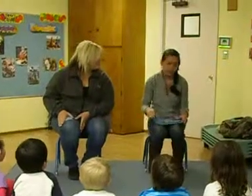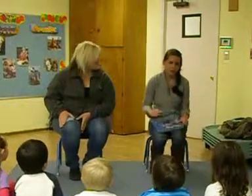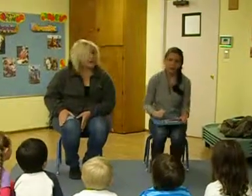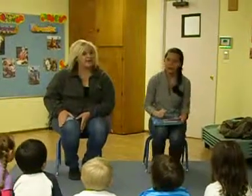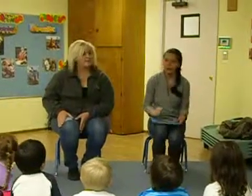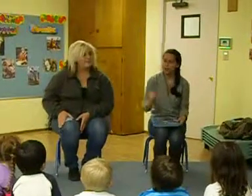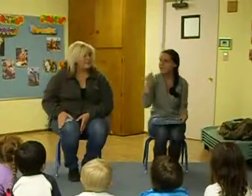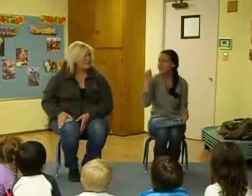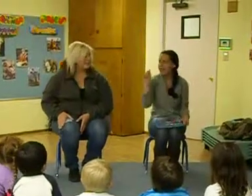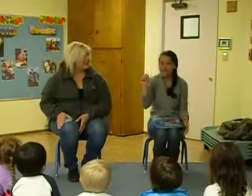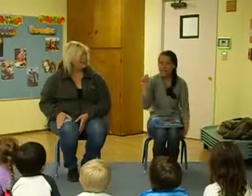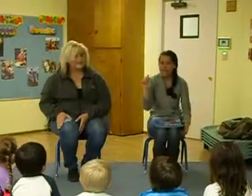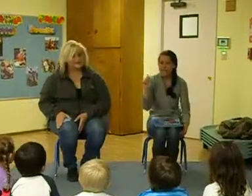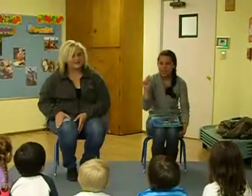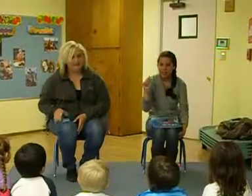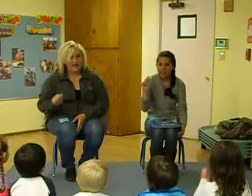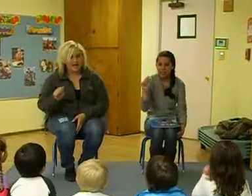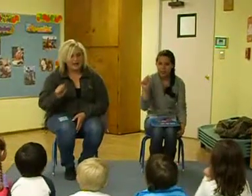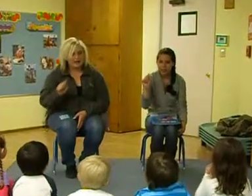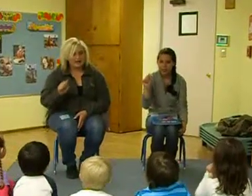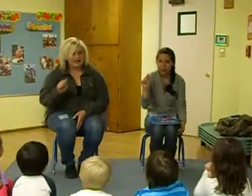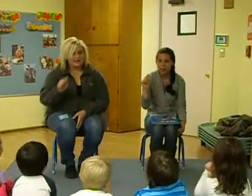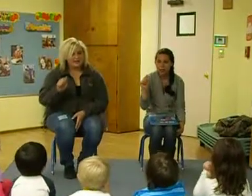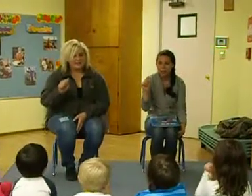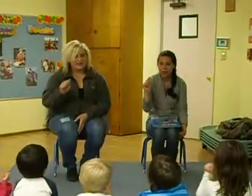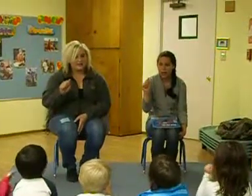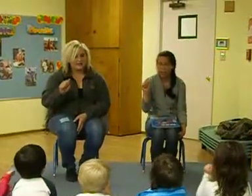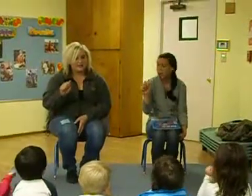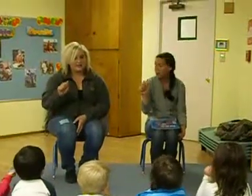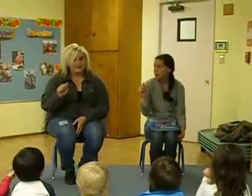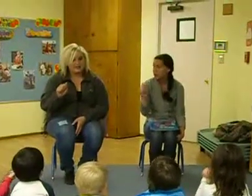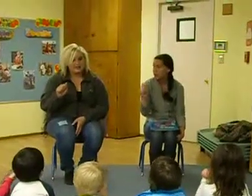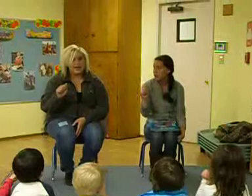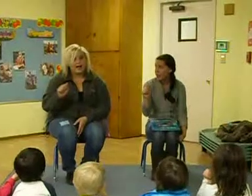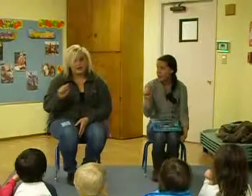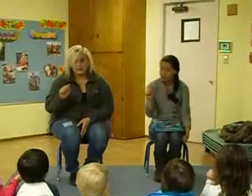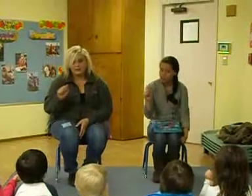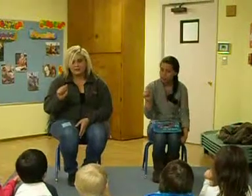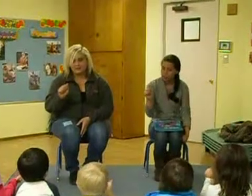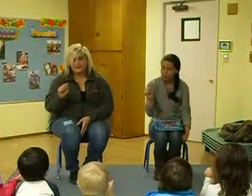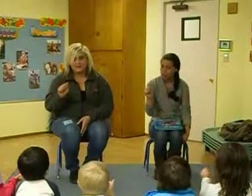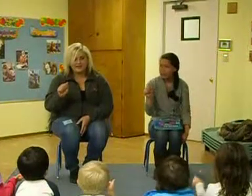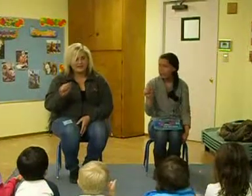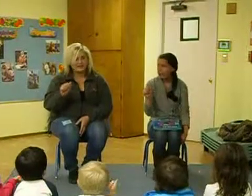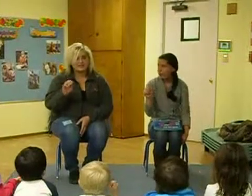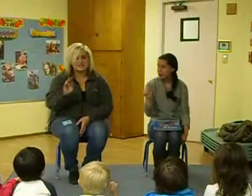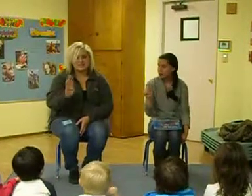All right. So this is A. What starts with A? Apple starts with A. Apple. Okay, this is B.